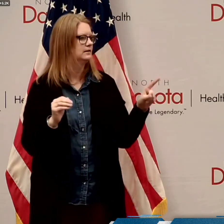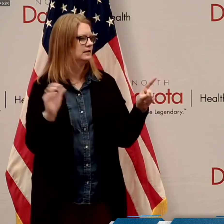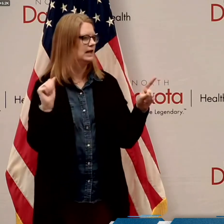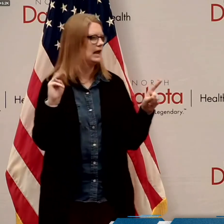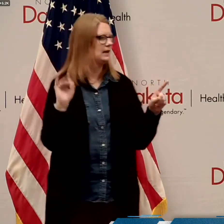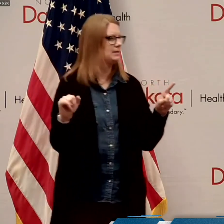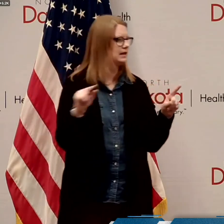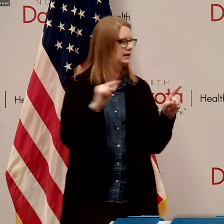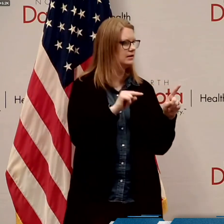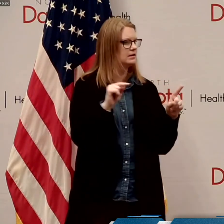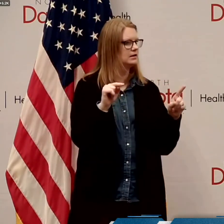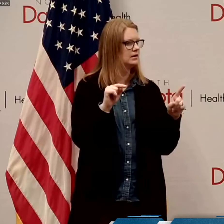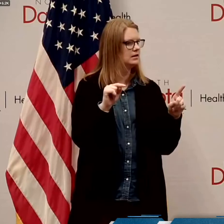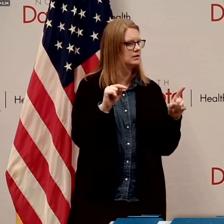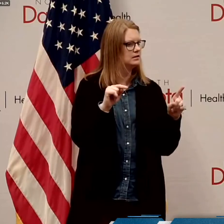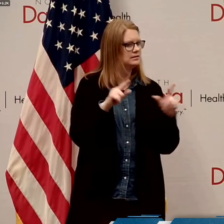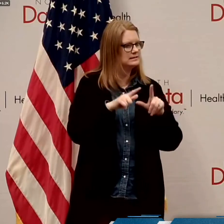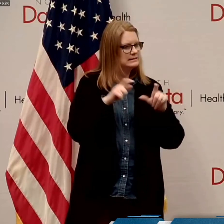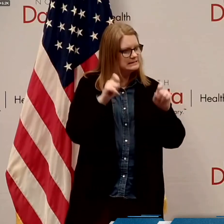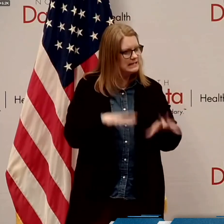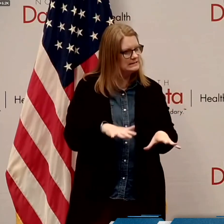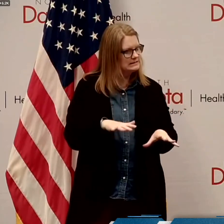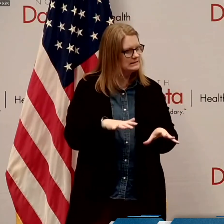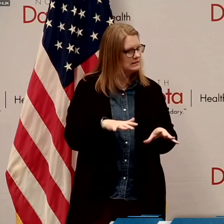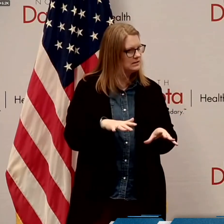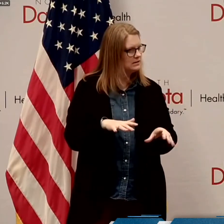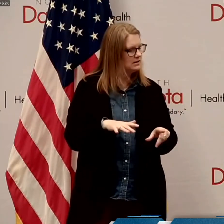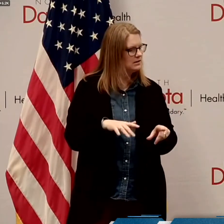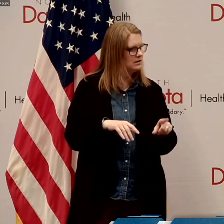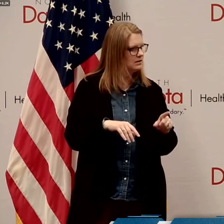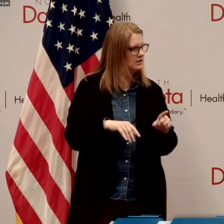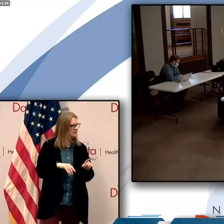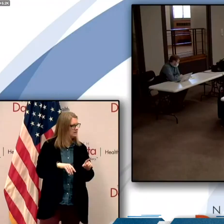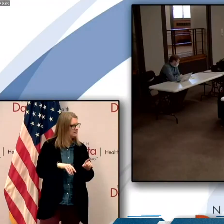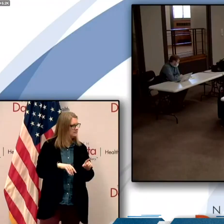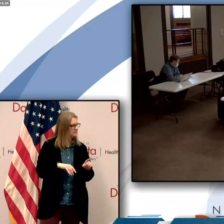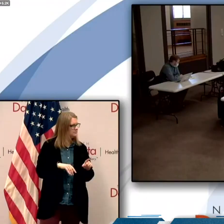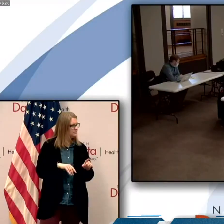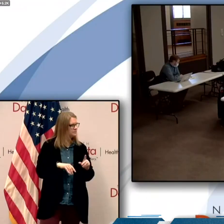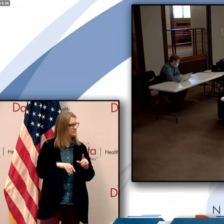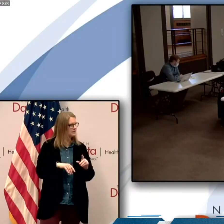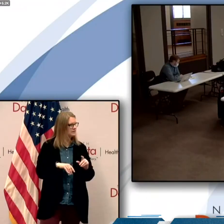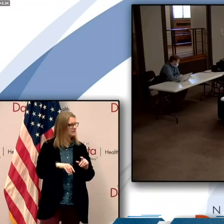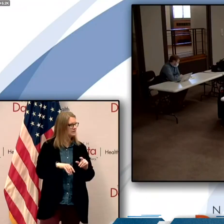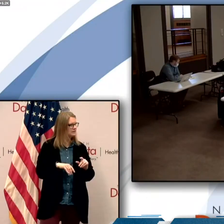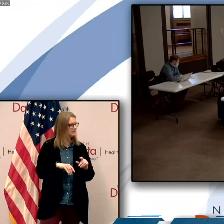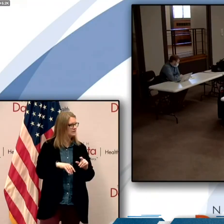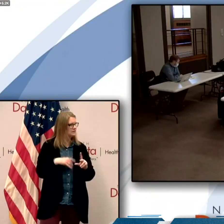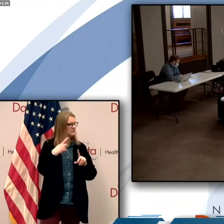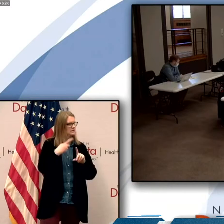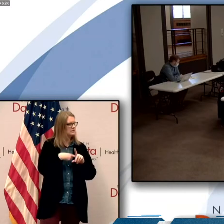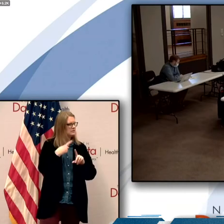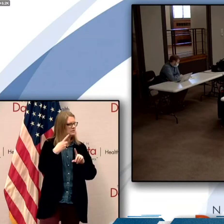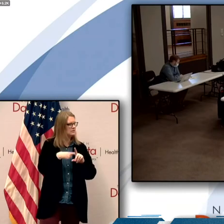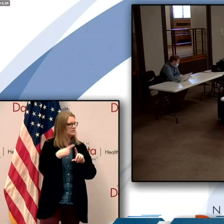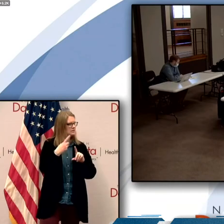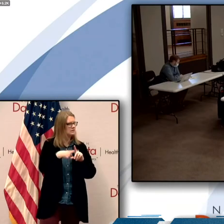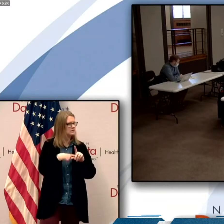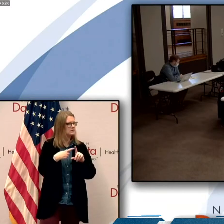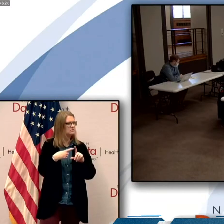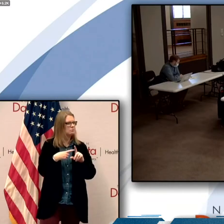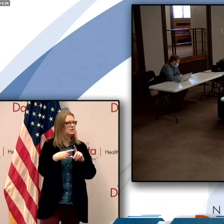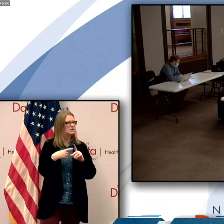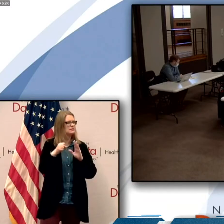Amy? I got one about testing for you. You said that, the state, it sounds like month after month, is basically hoping to double its